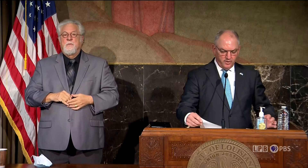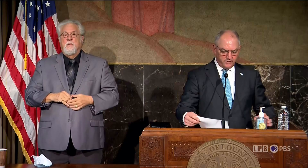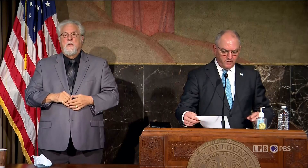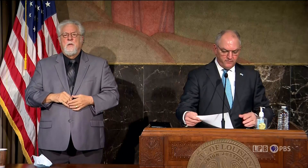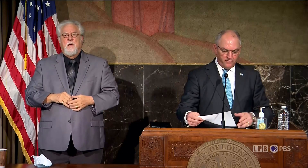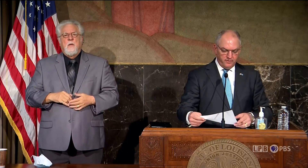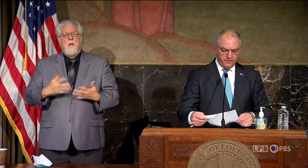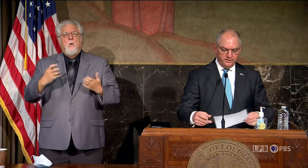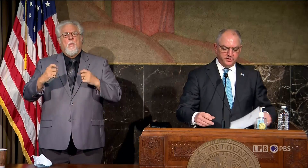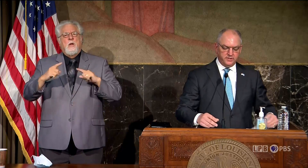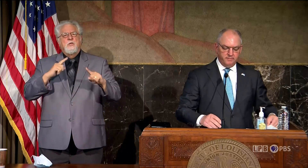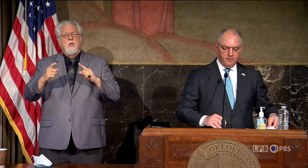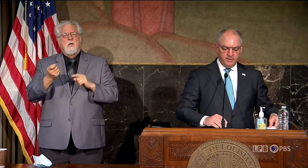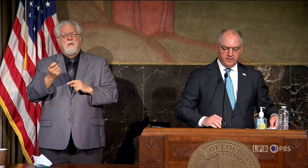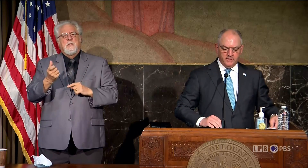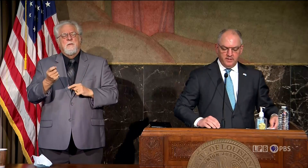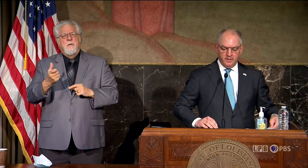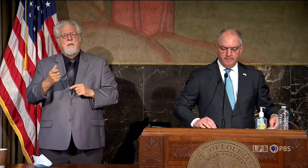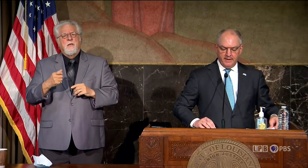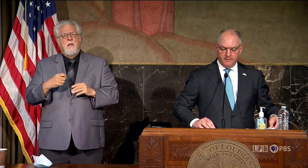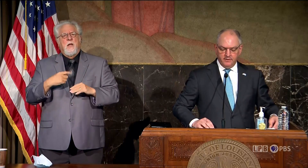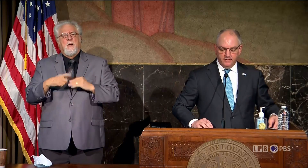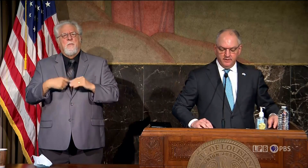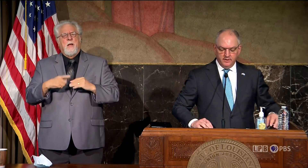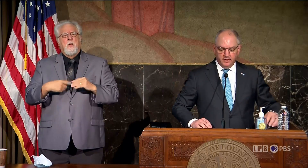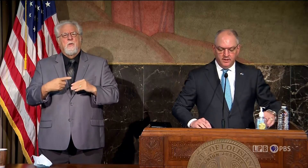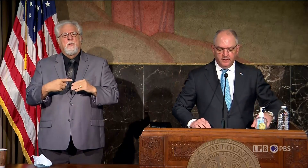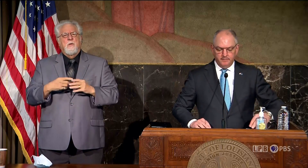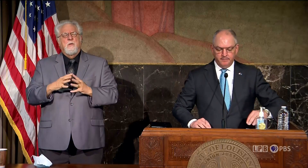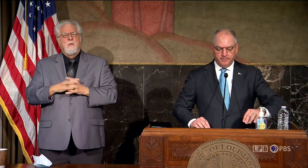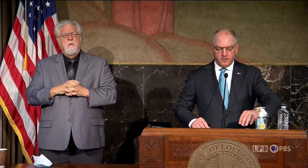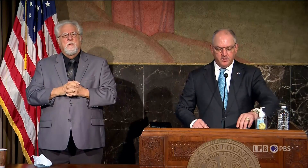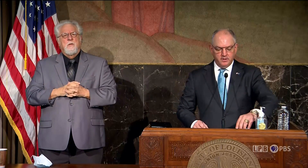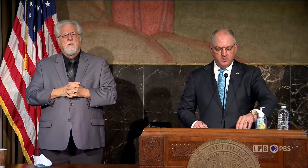Do want to talk for just a moment about